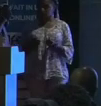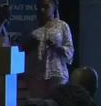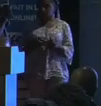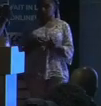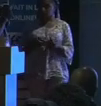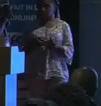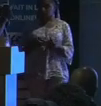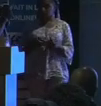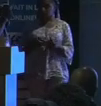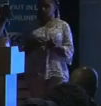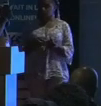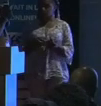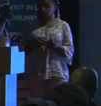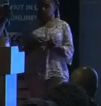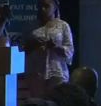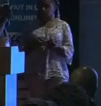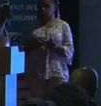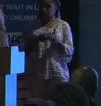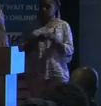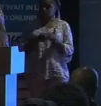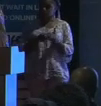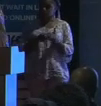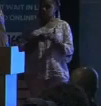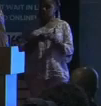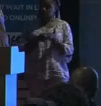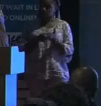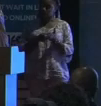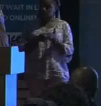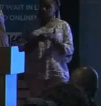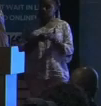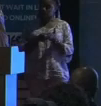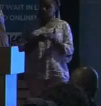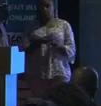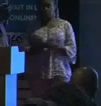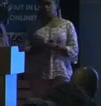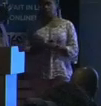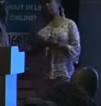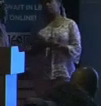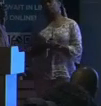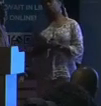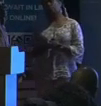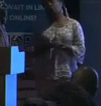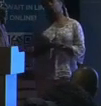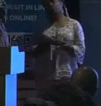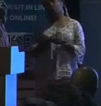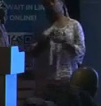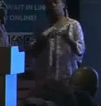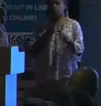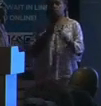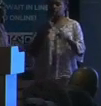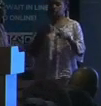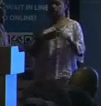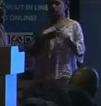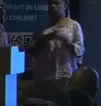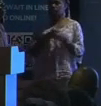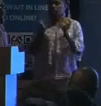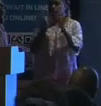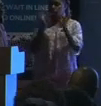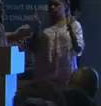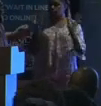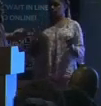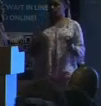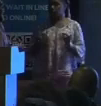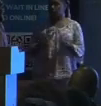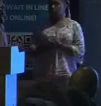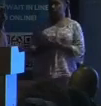Again, if there's been no salary wages tax deductions, that form must always be completed.